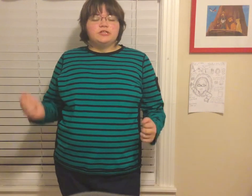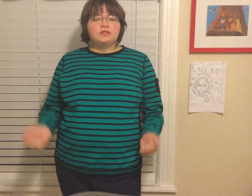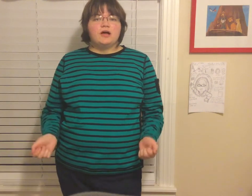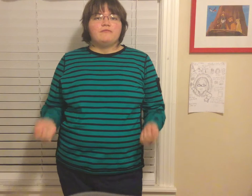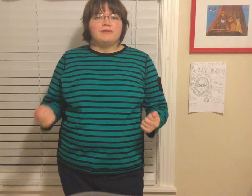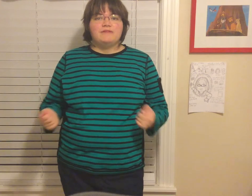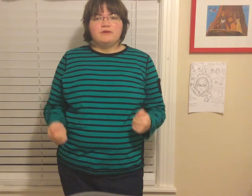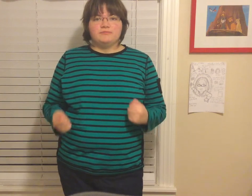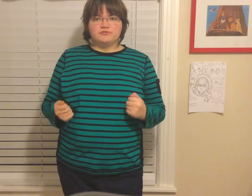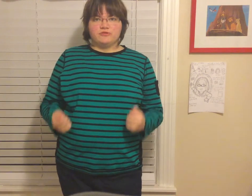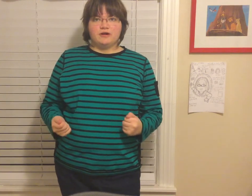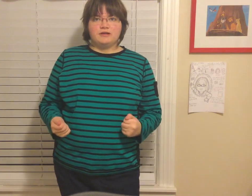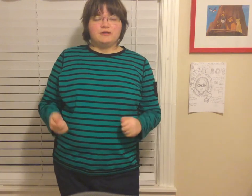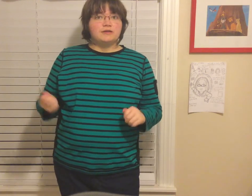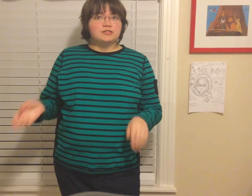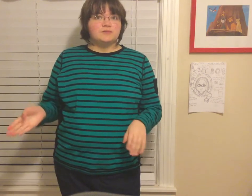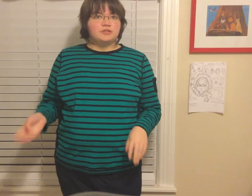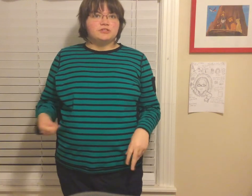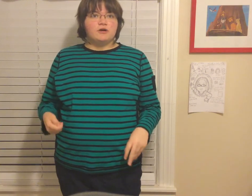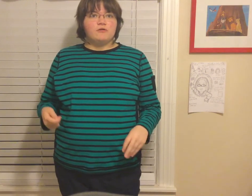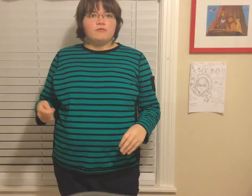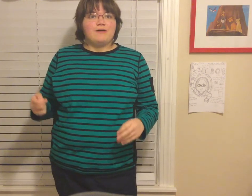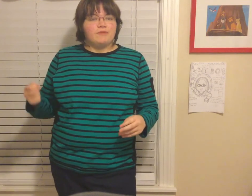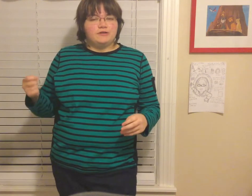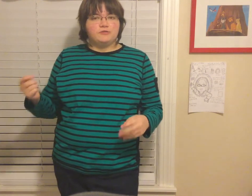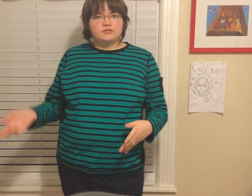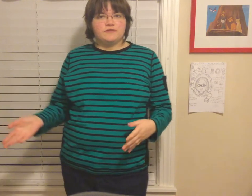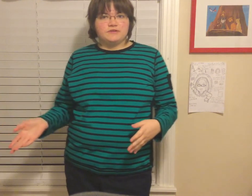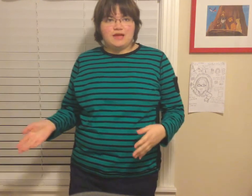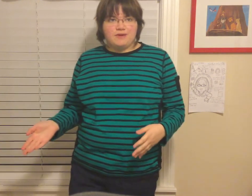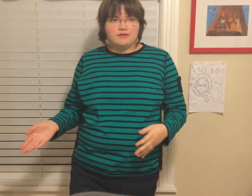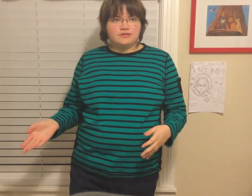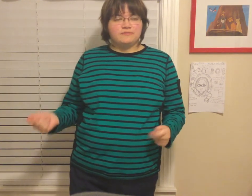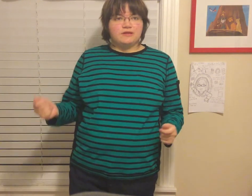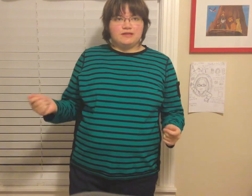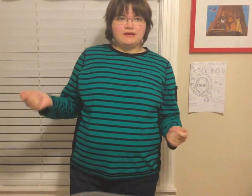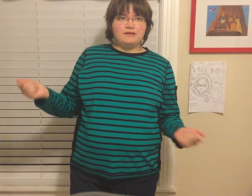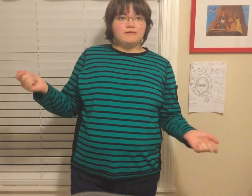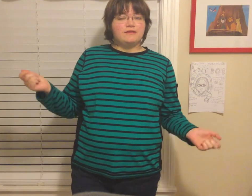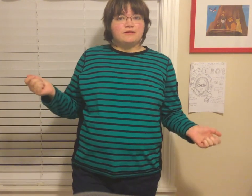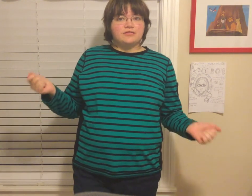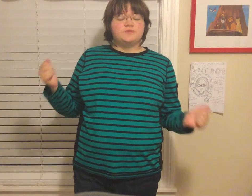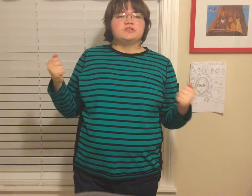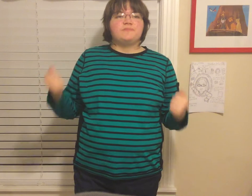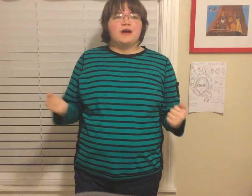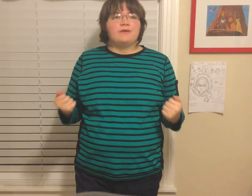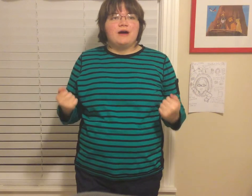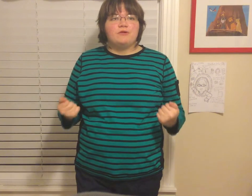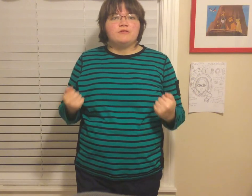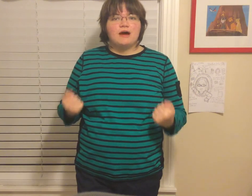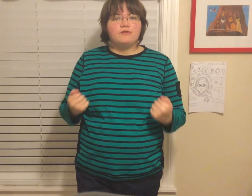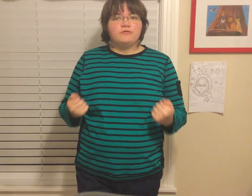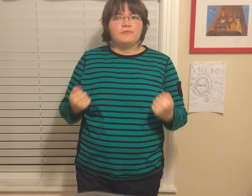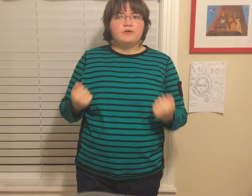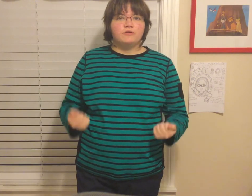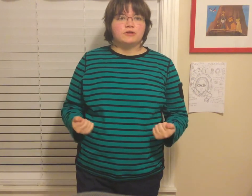she loved playing video games and drawing, so much so that when Toy Story first came out in the 90s, she was inspired by how we could now use computers